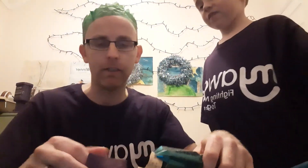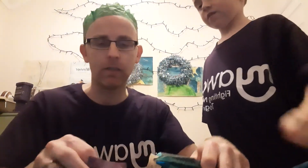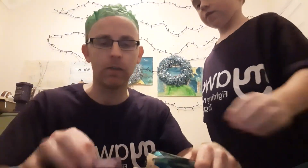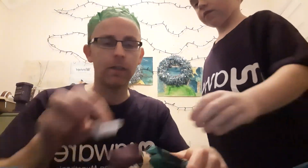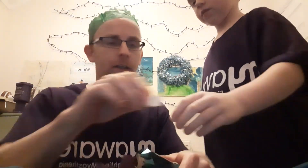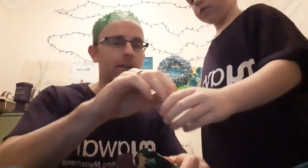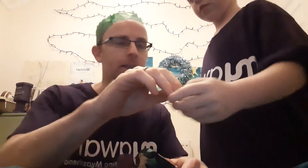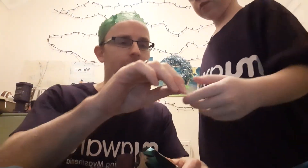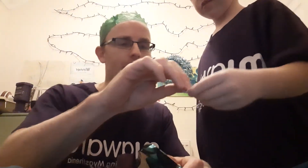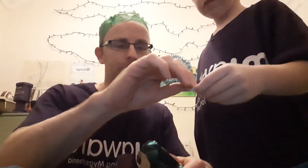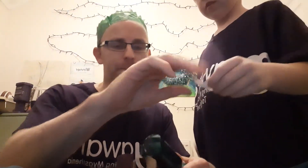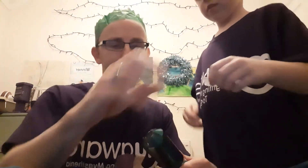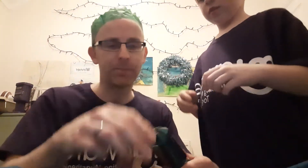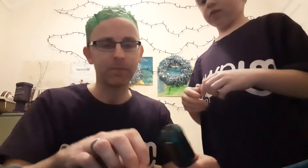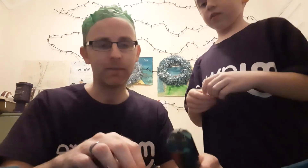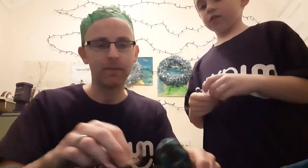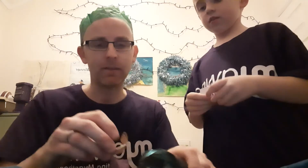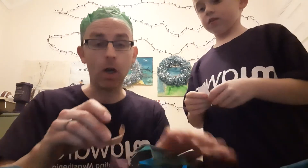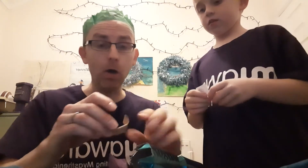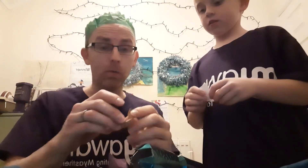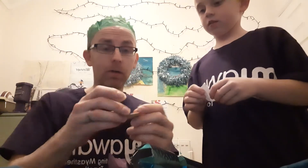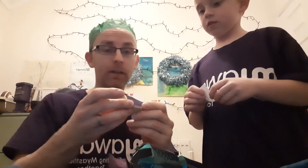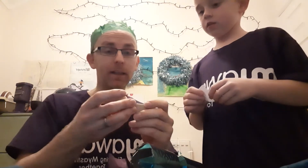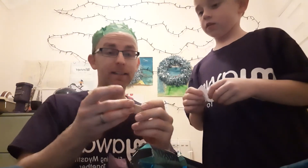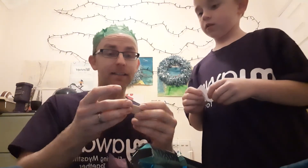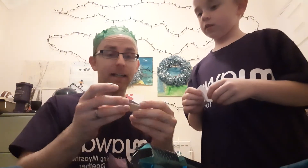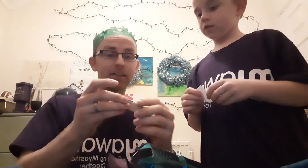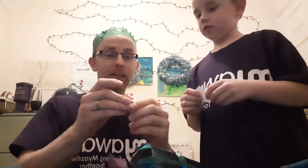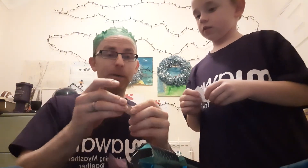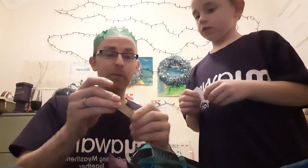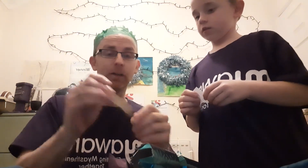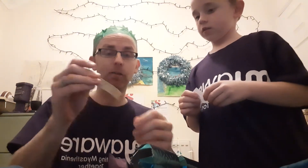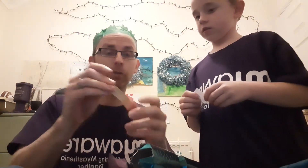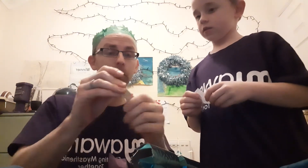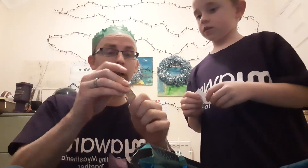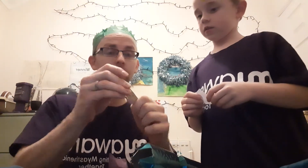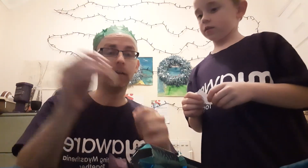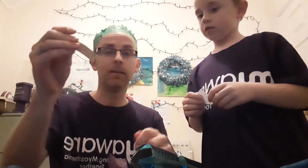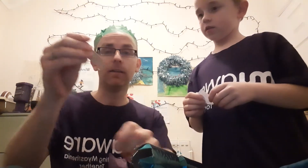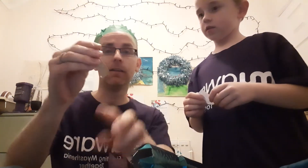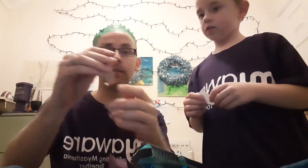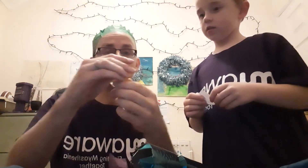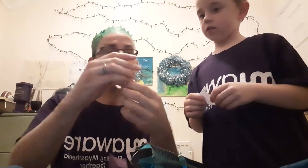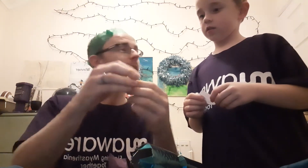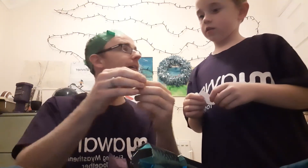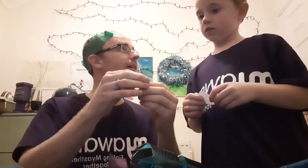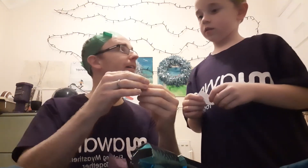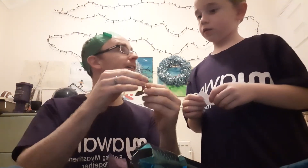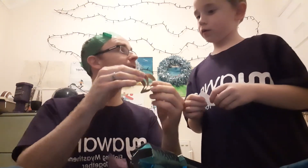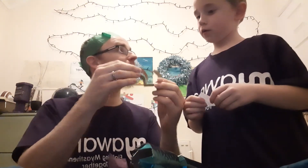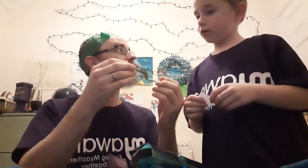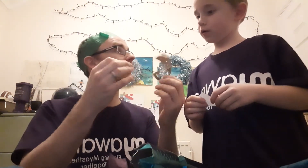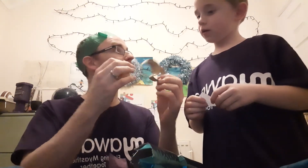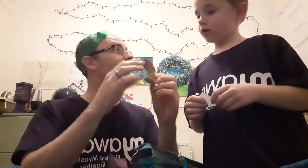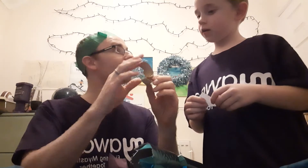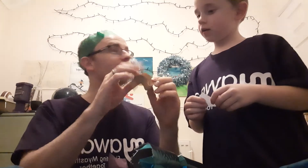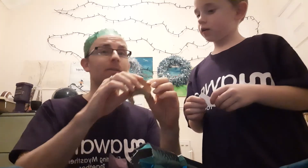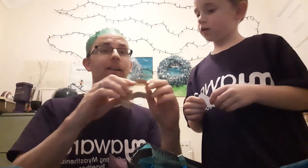good. There you go. Oh, it isn't actually bad. We've got a ruler. You can use that for your school.